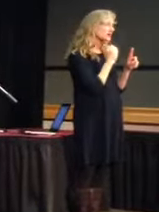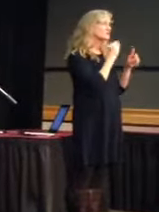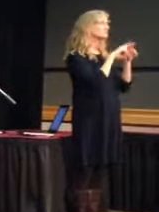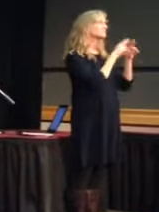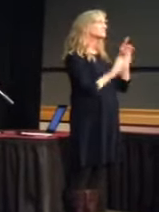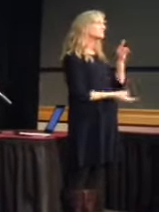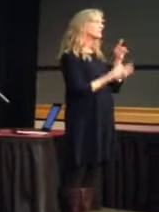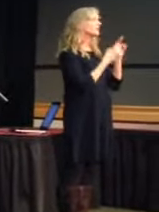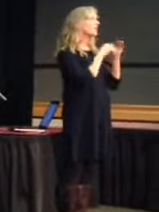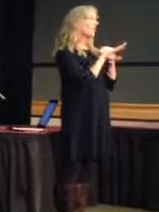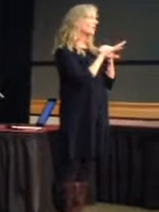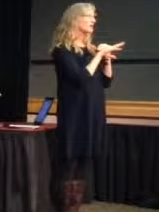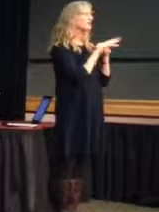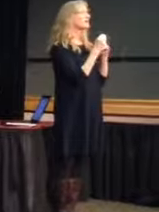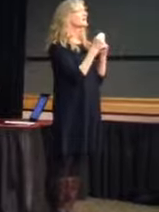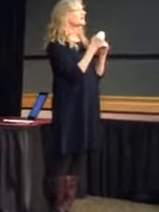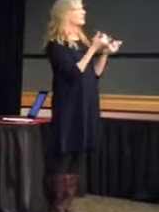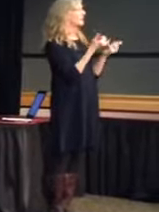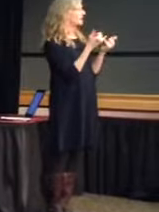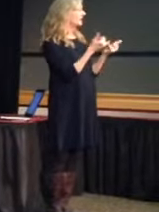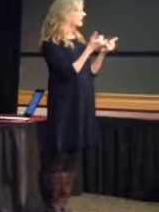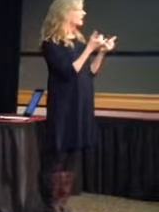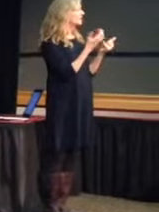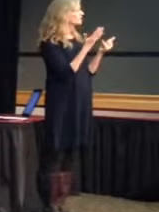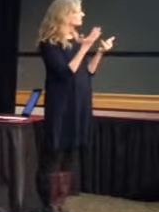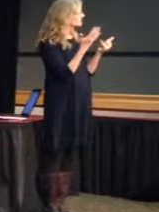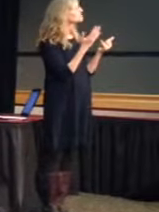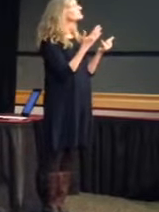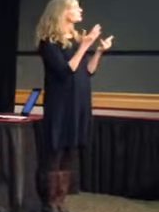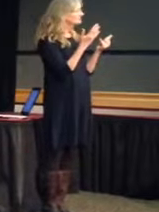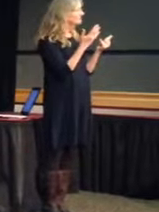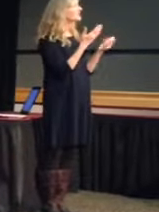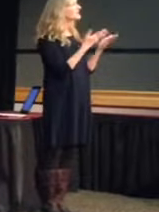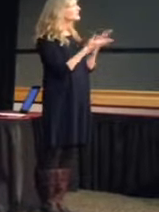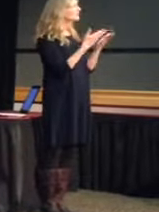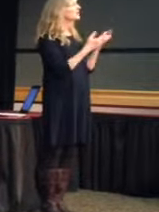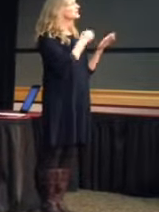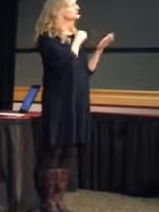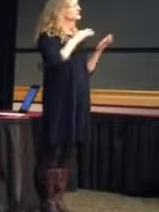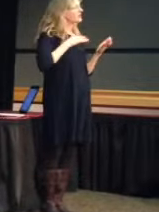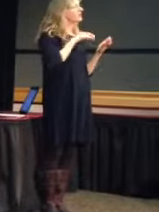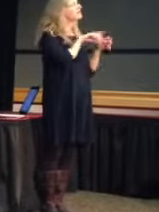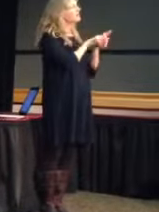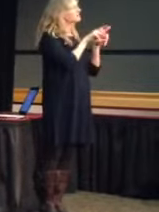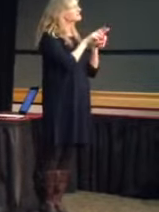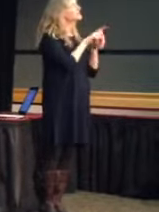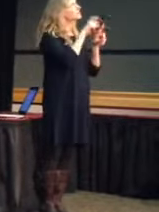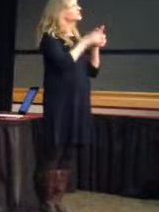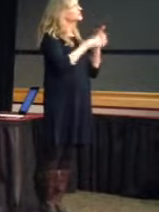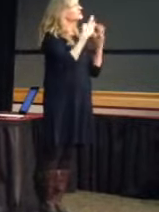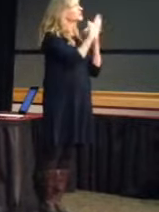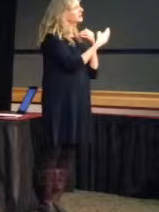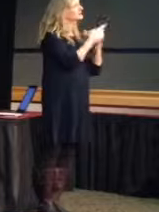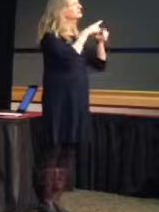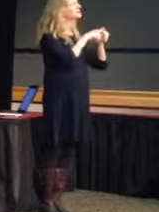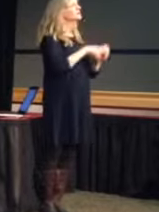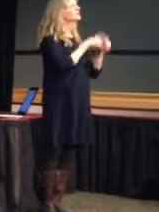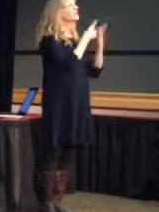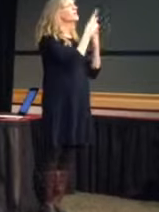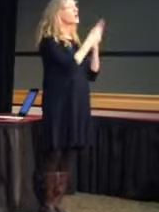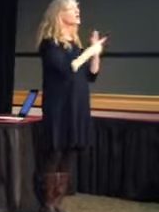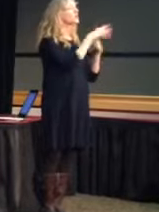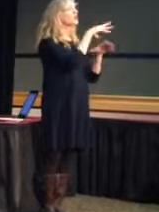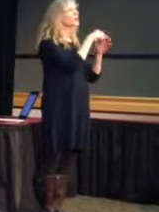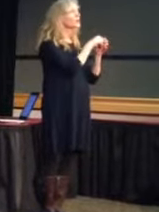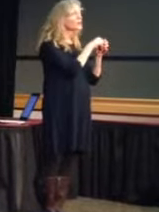reductions and are therefore slated for staffing adjustments on a program-by-program basis. So these include a